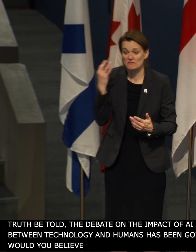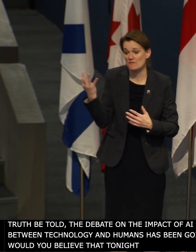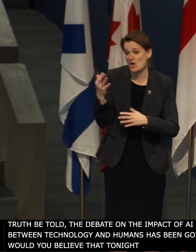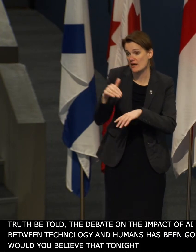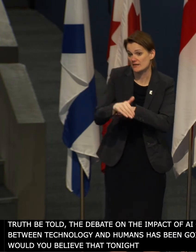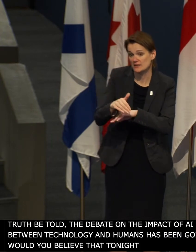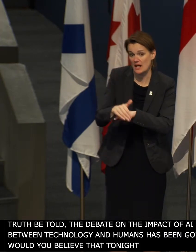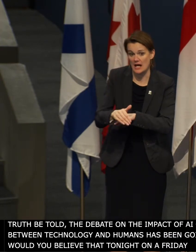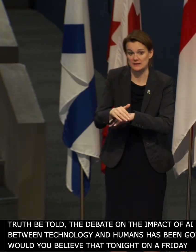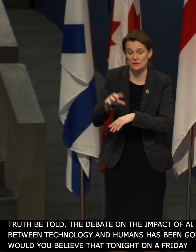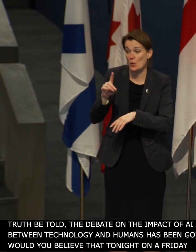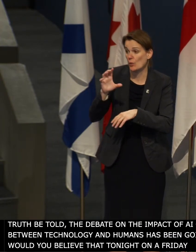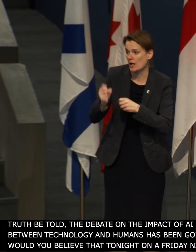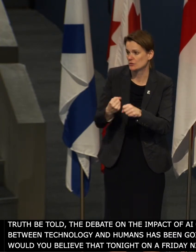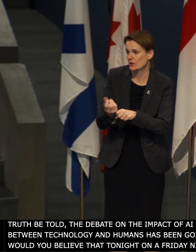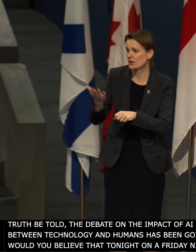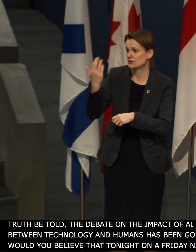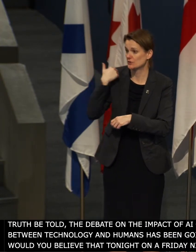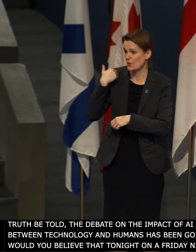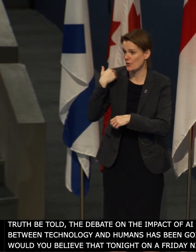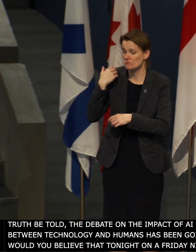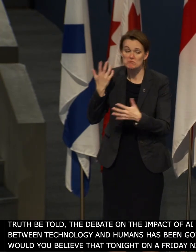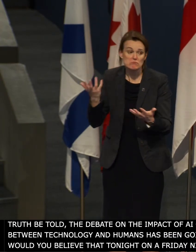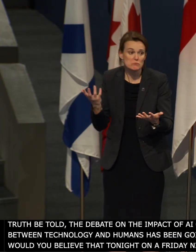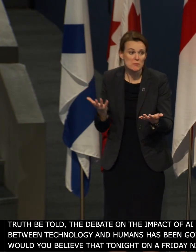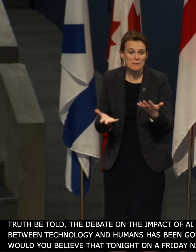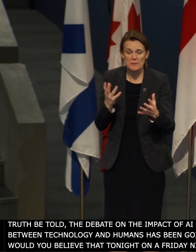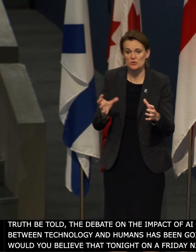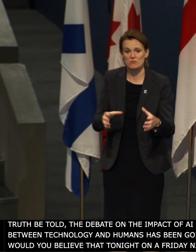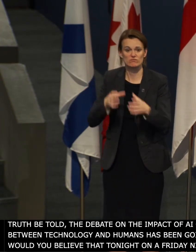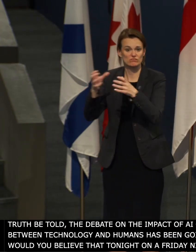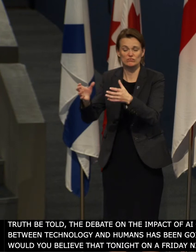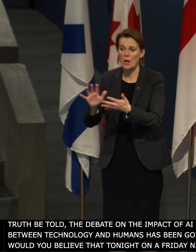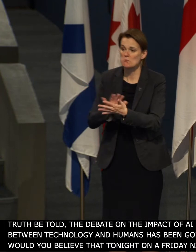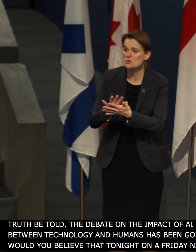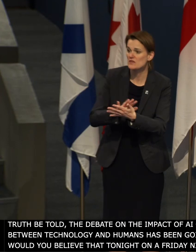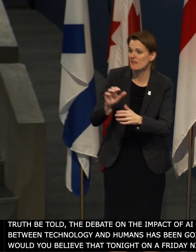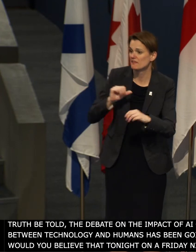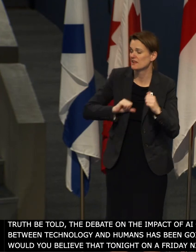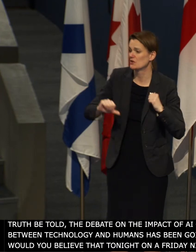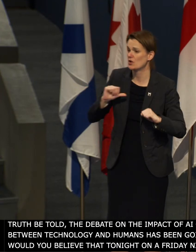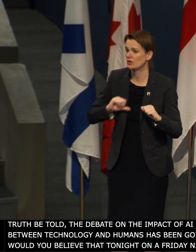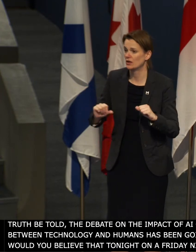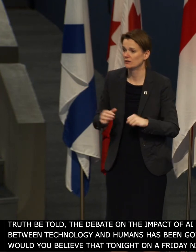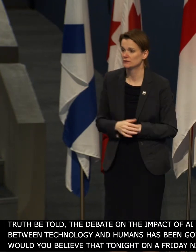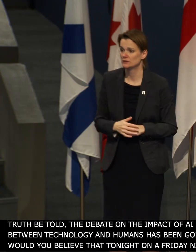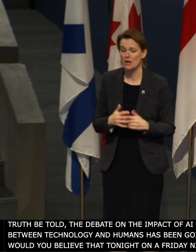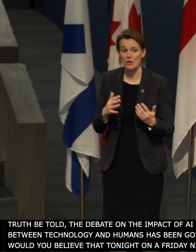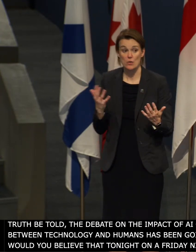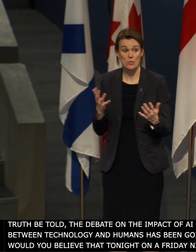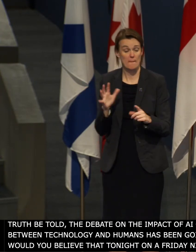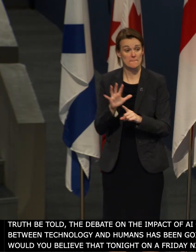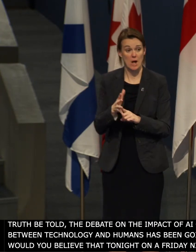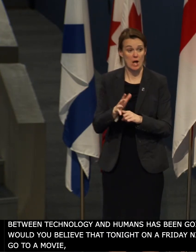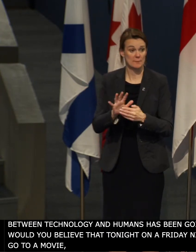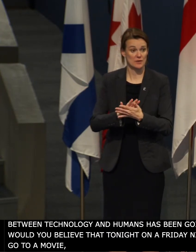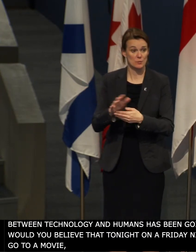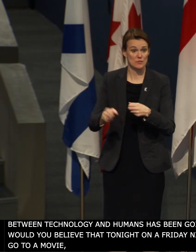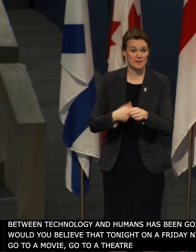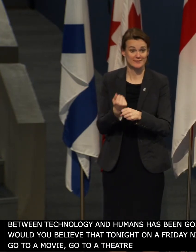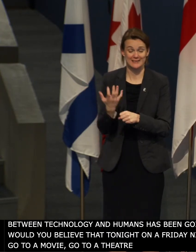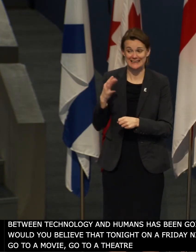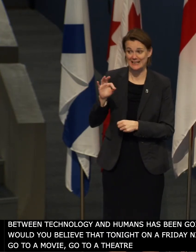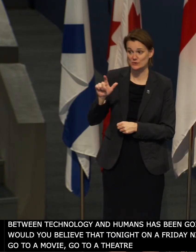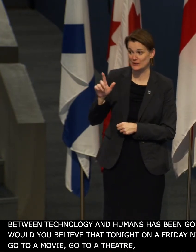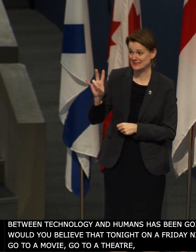night, almost 100 years ago, we thought we'd want to go to a movie, go to a theater, in 1927, we'd be going to